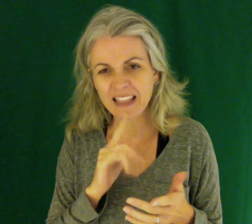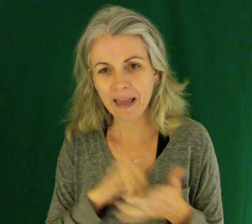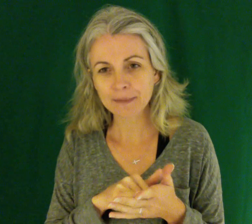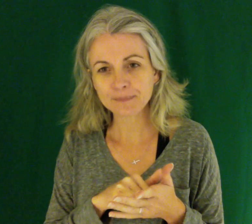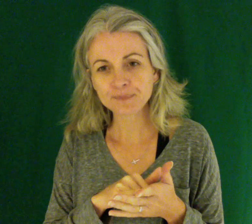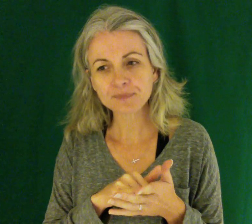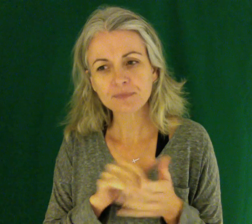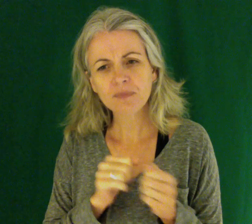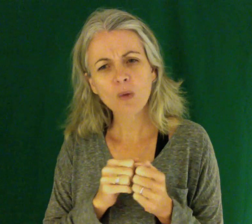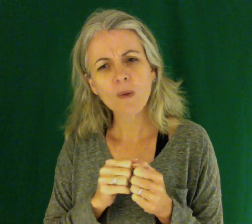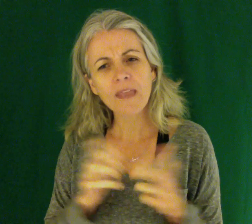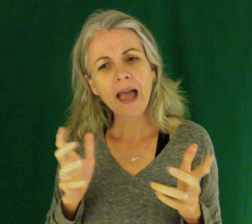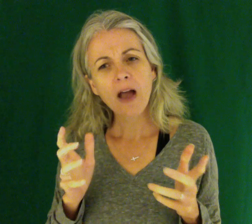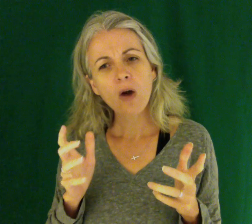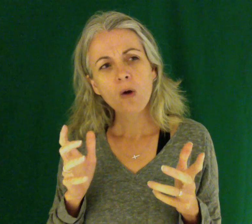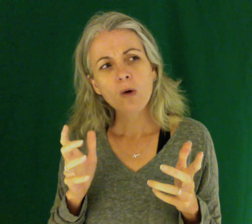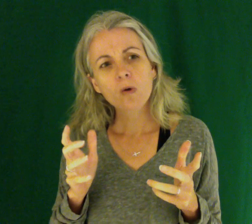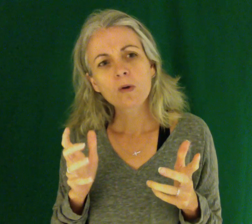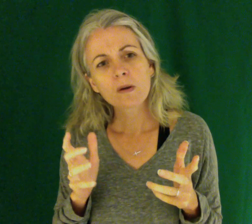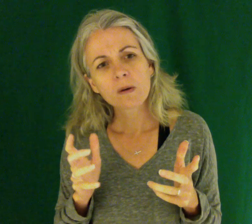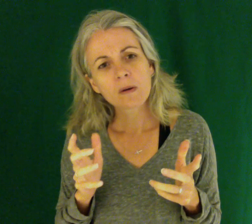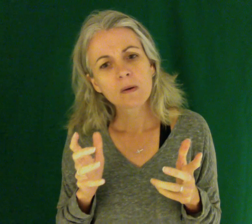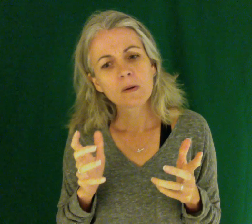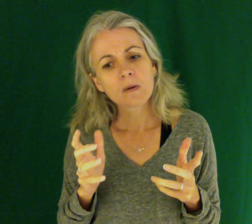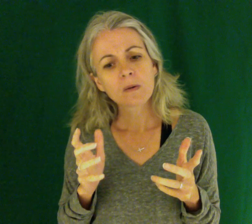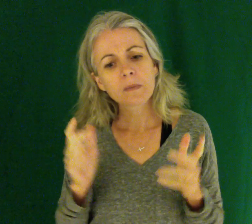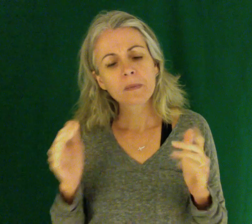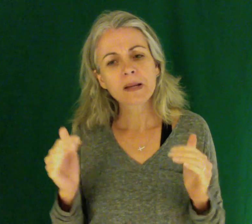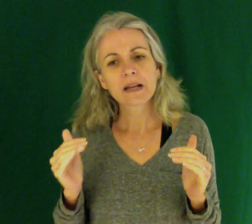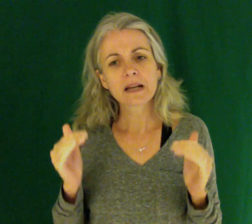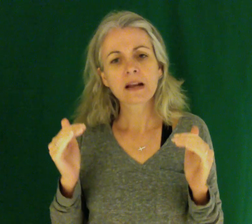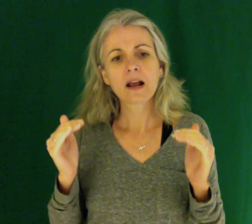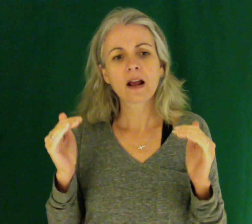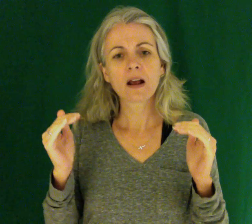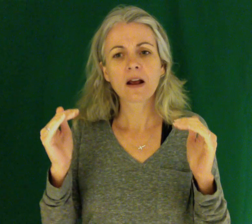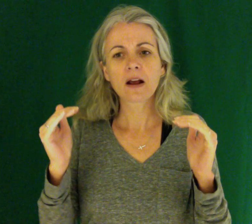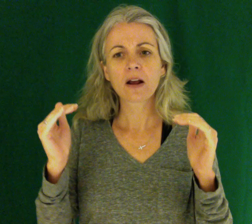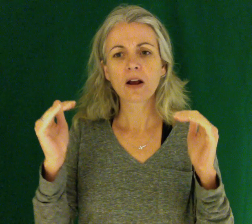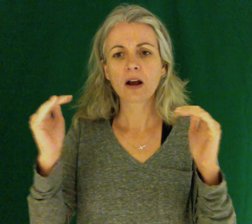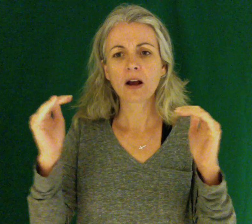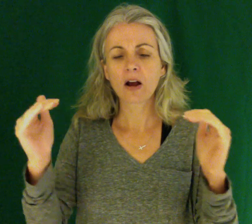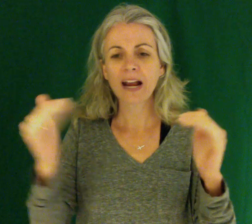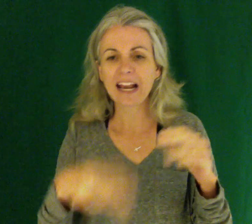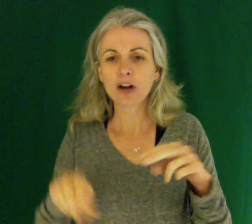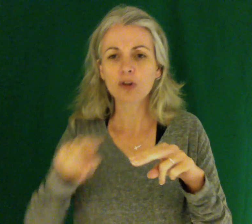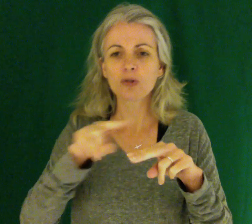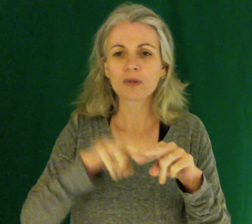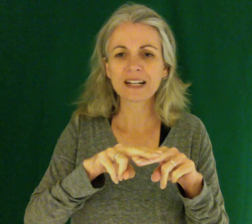without it being heightened, then it just drives you, it haunts you all the